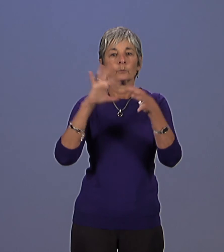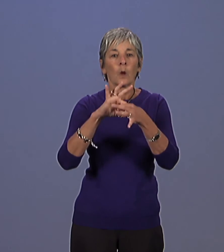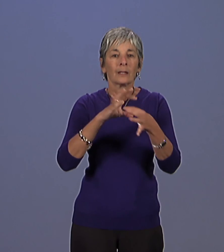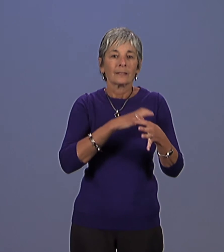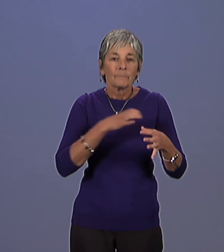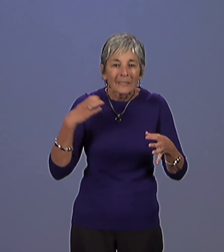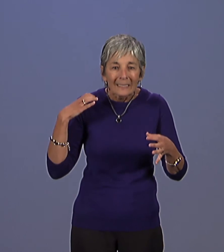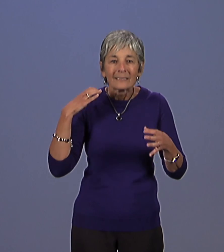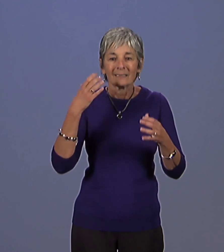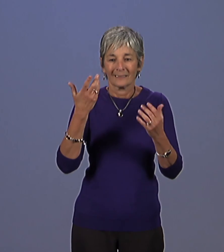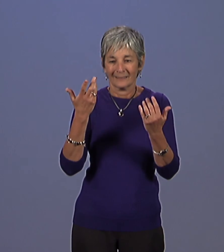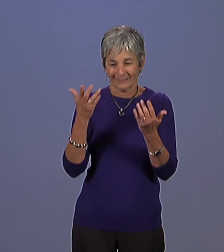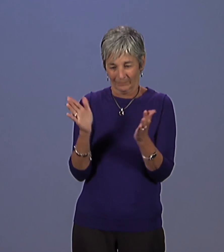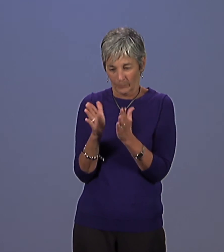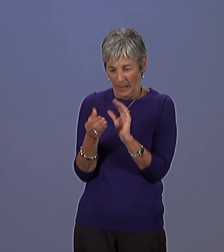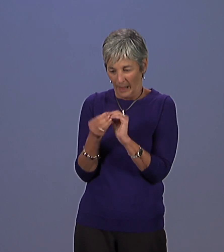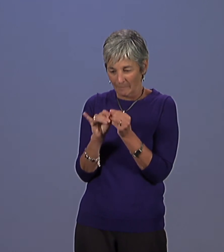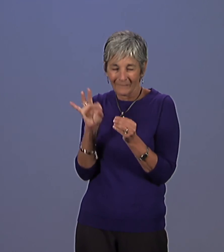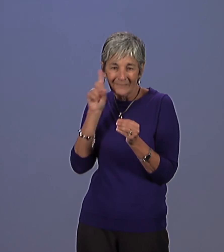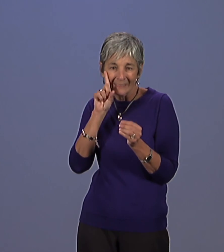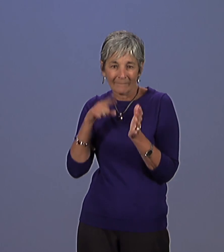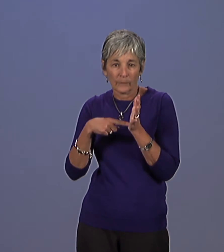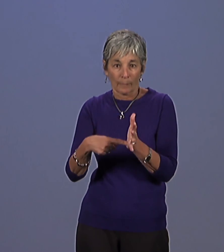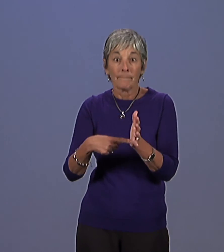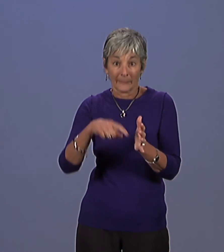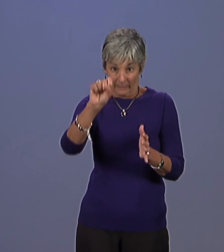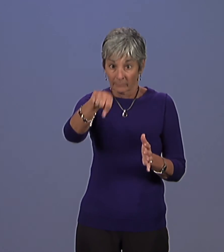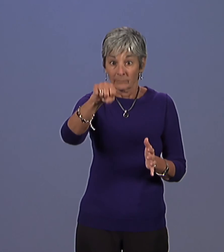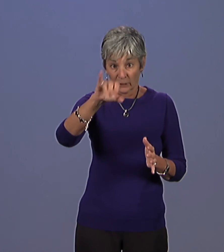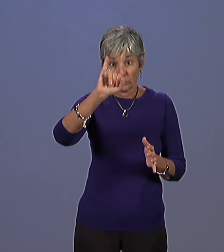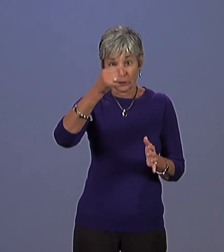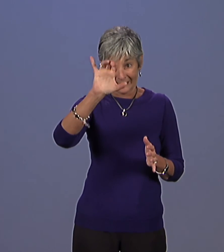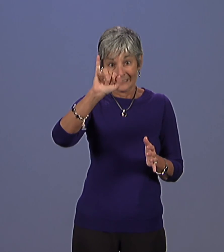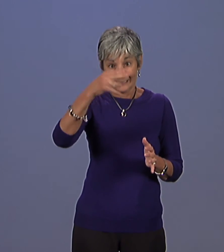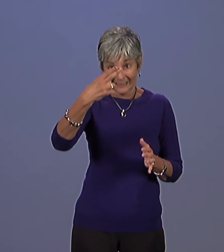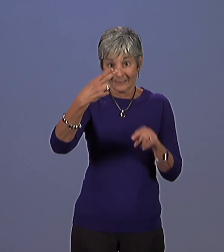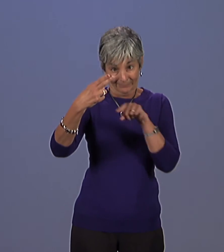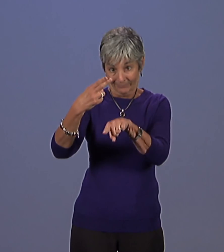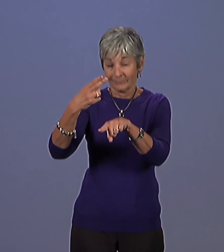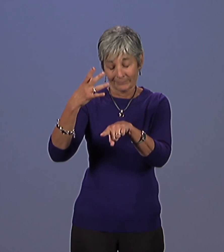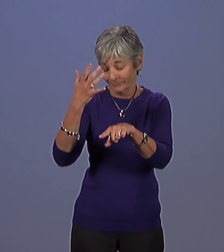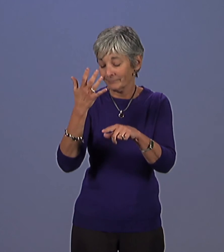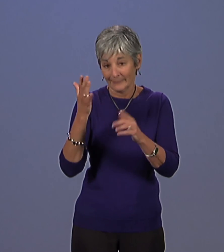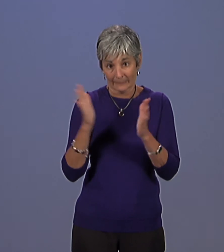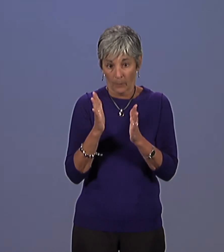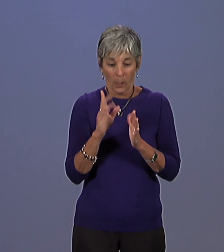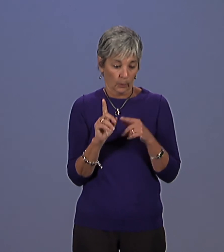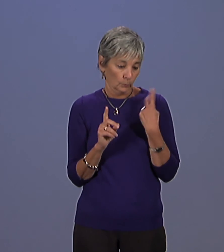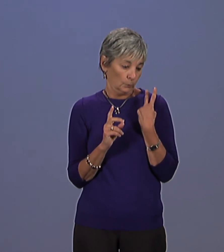joint consensus and JCIH, the number of deaf representatives is small. In JCIH, there are only 2 of